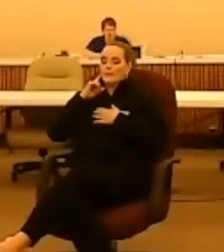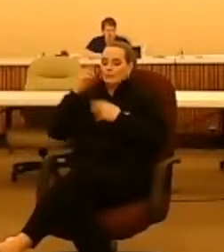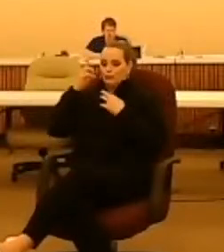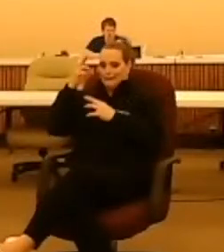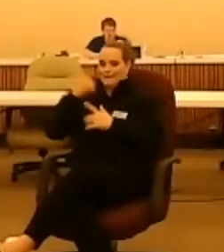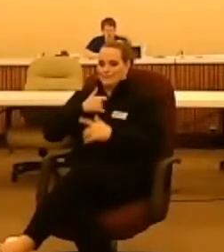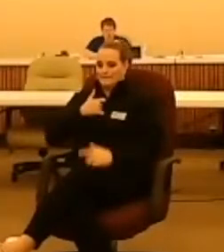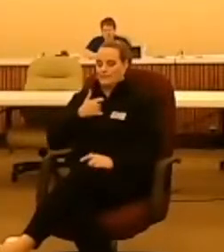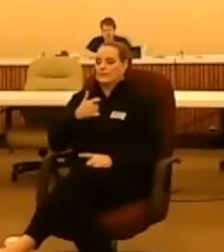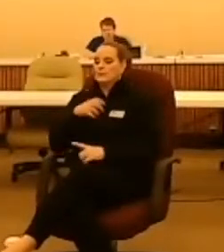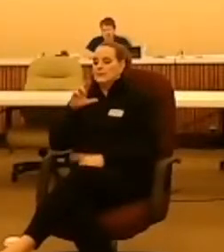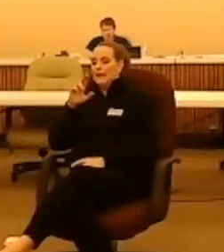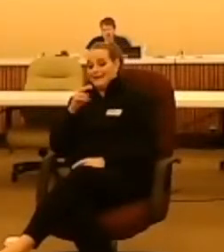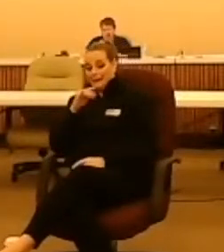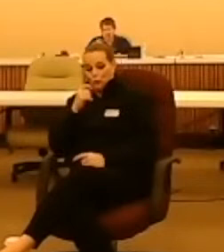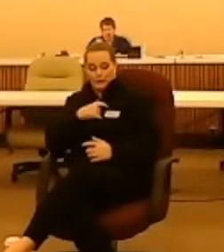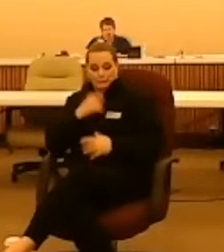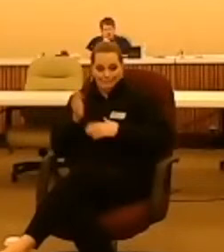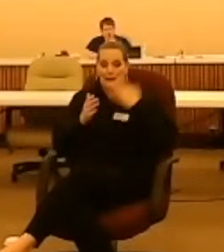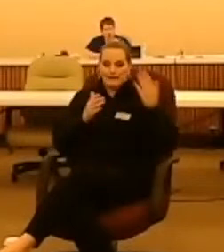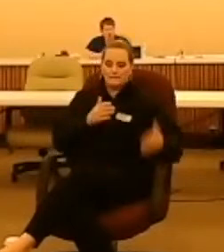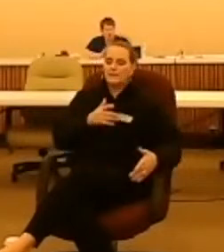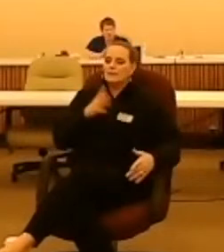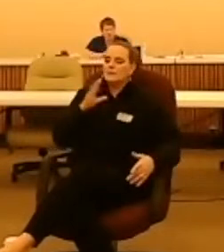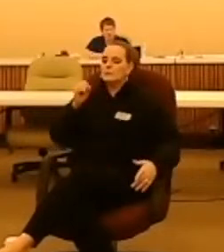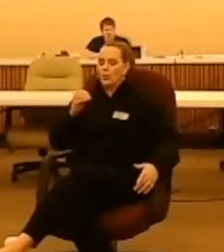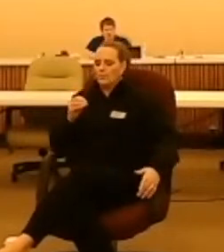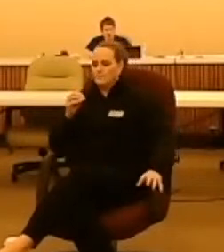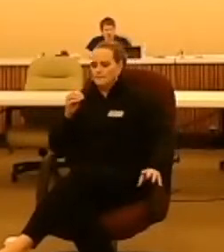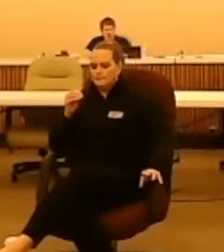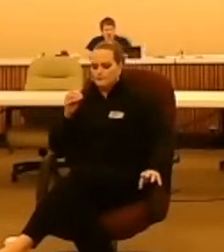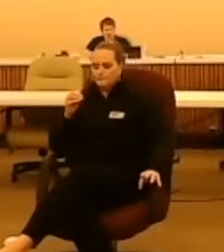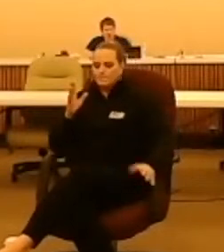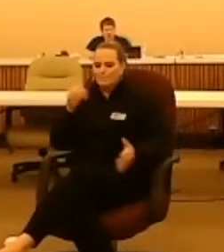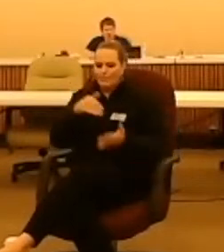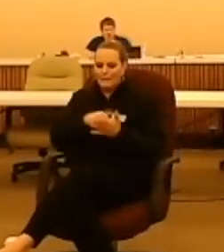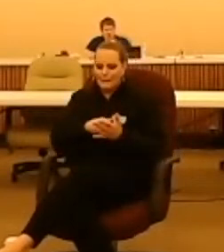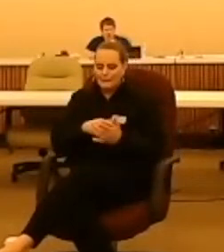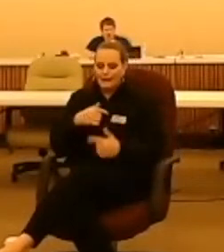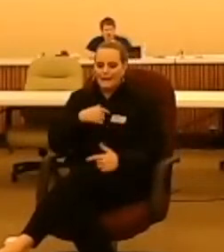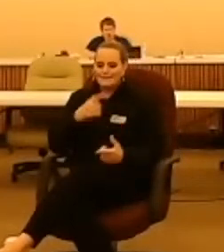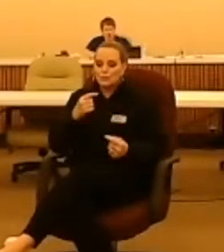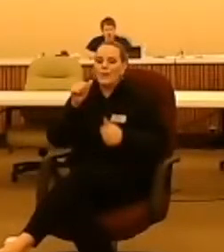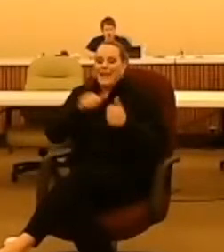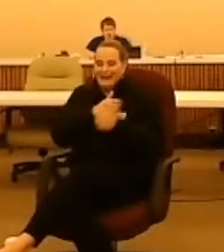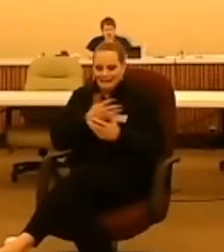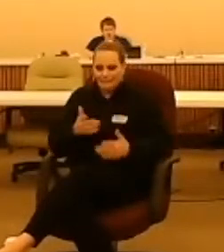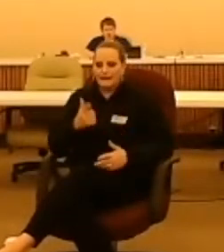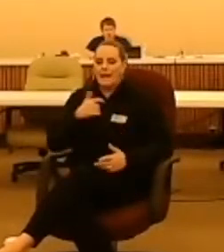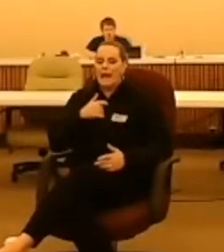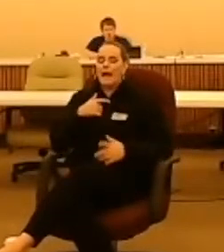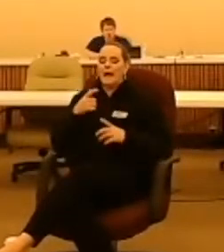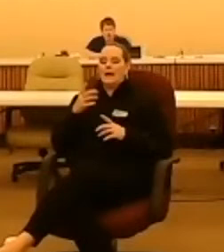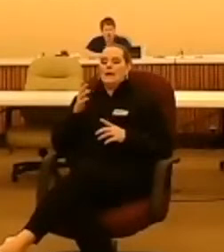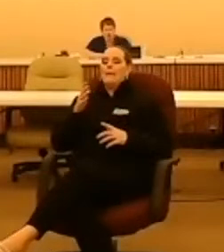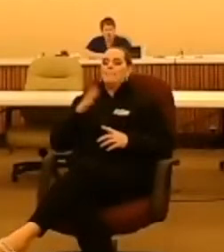then Naomi, you will be next. So again, when I said do anything, I meant from a